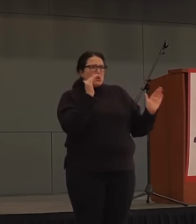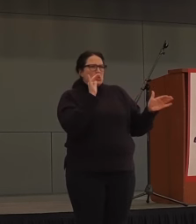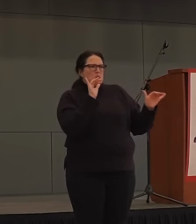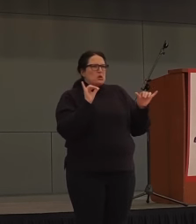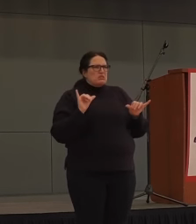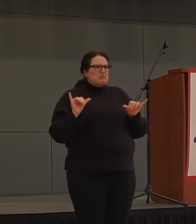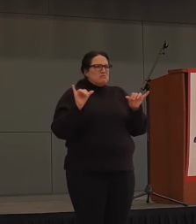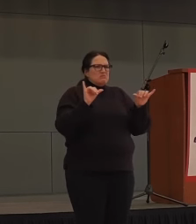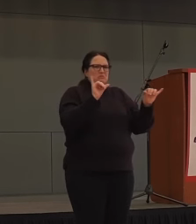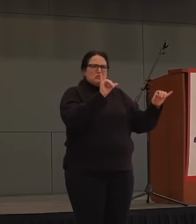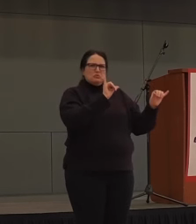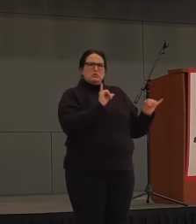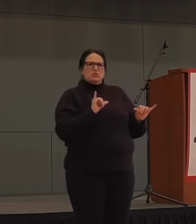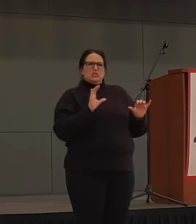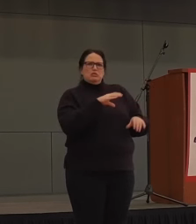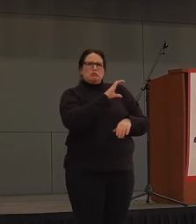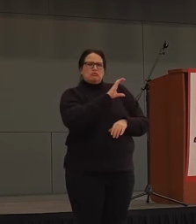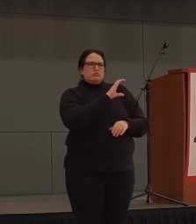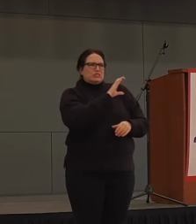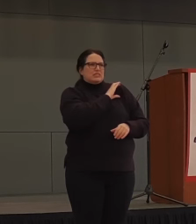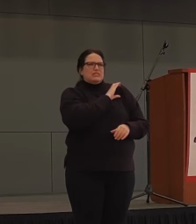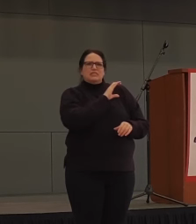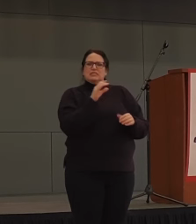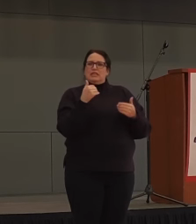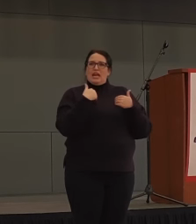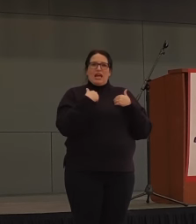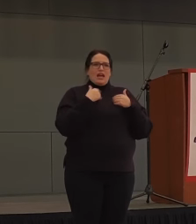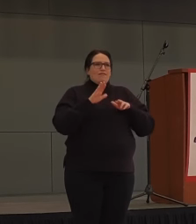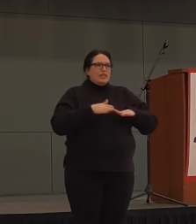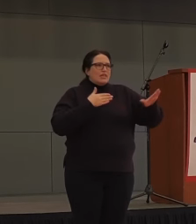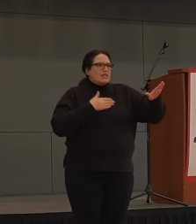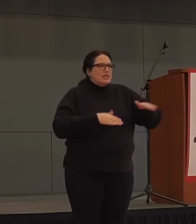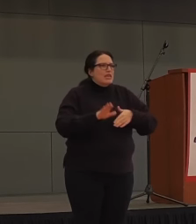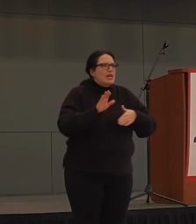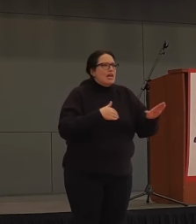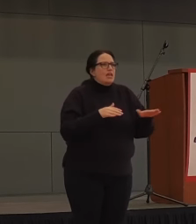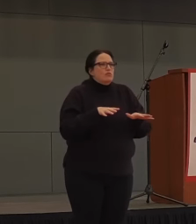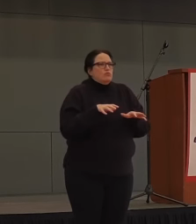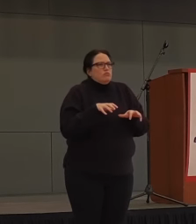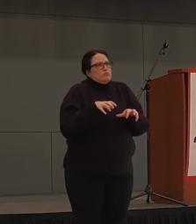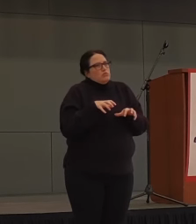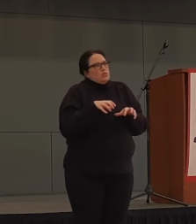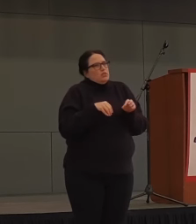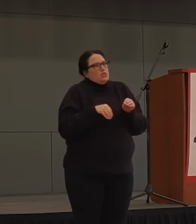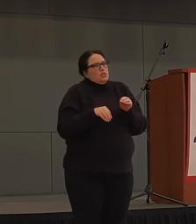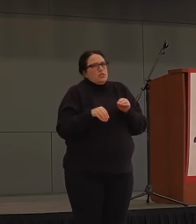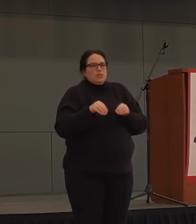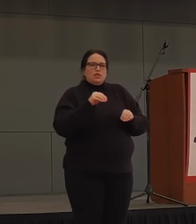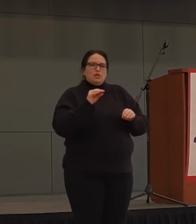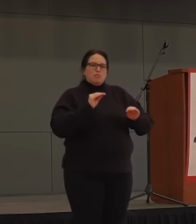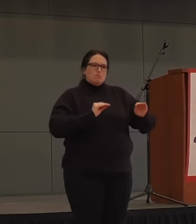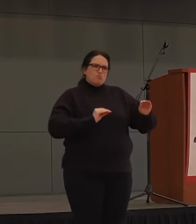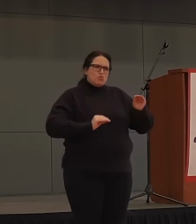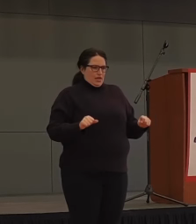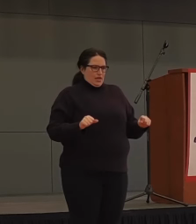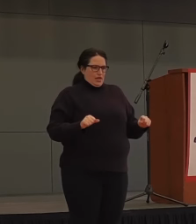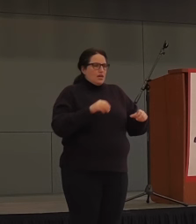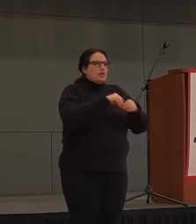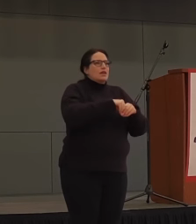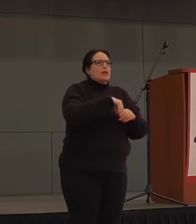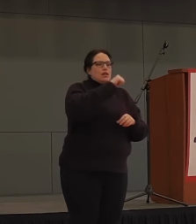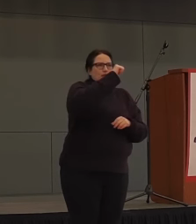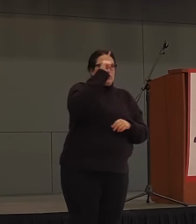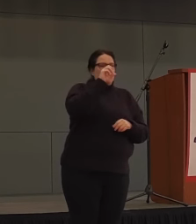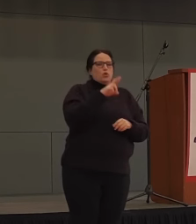and Parkinson's have gait issues, rigidity issues, movement issues. Michael